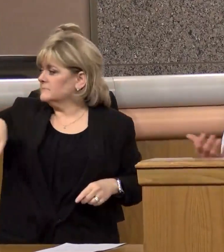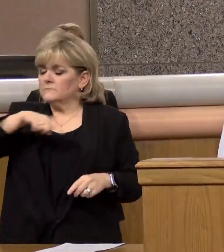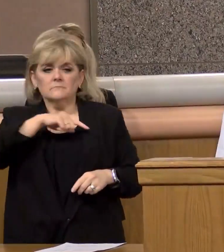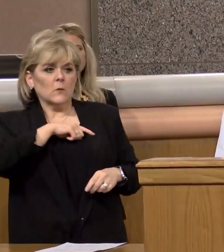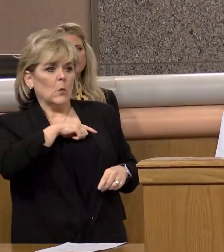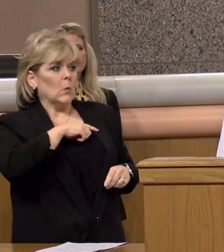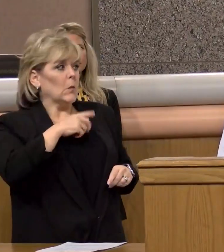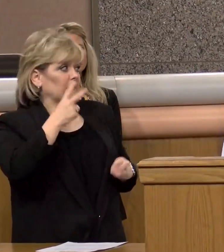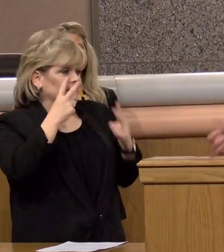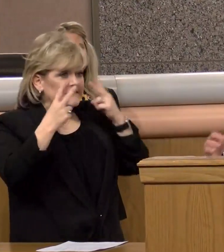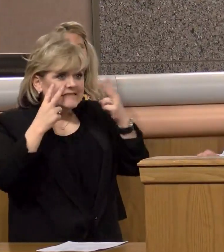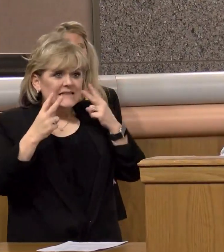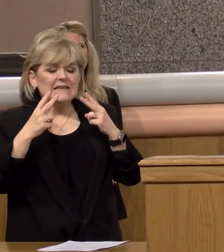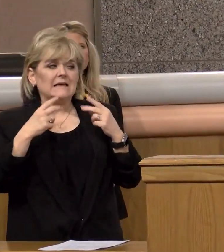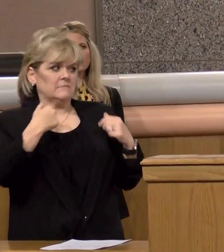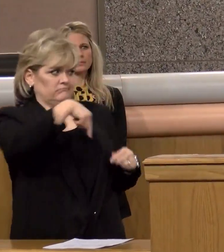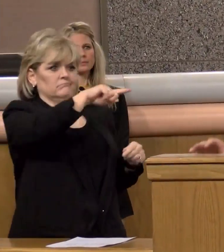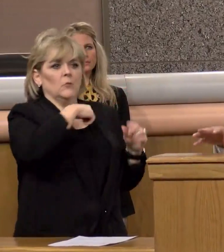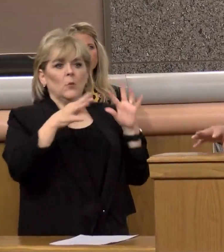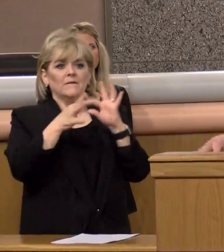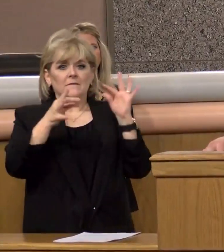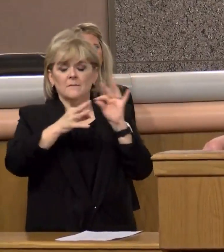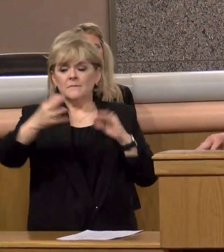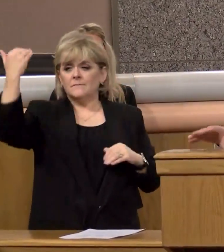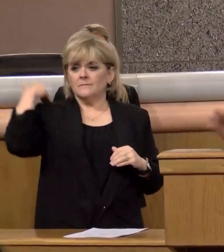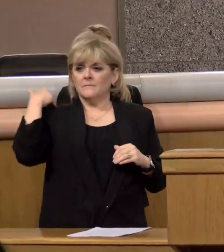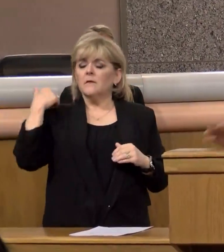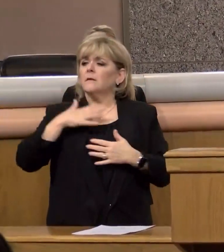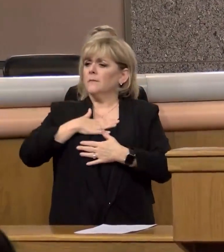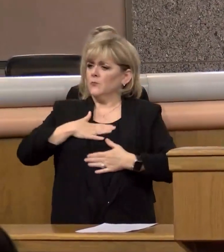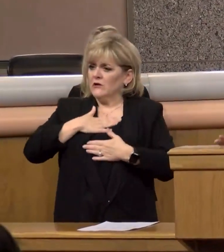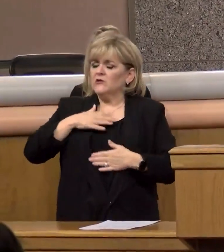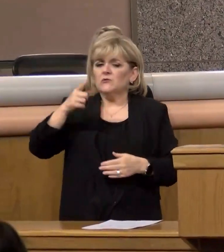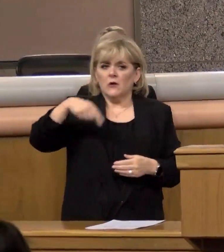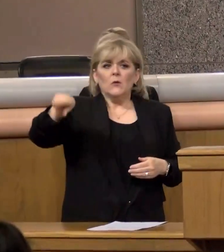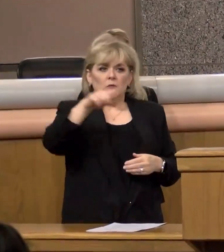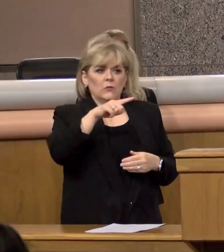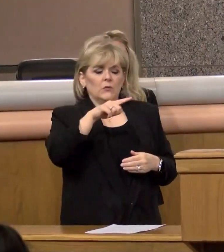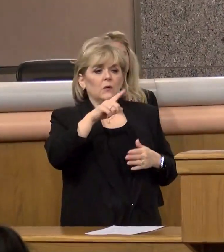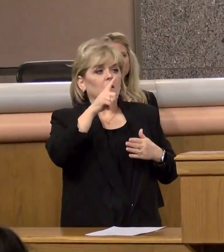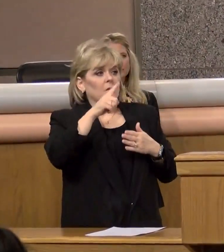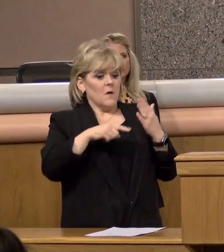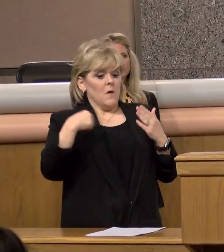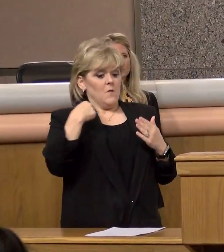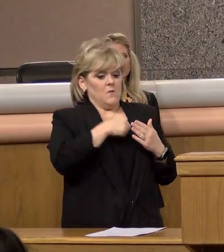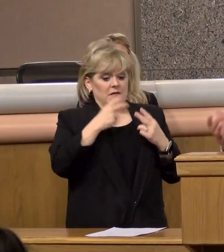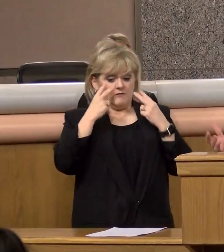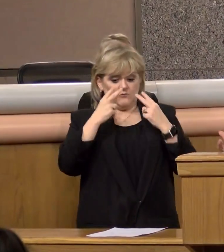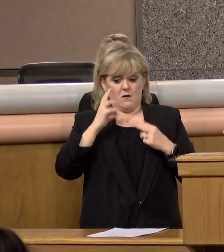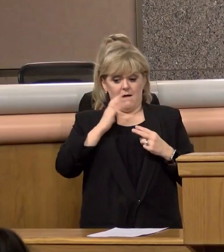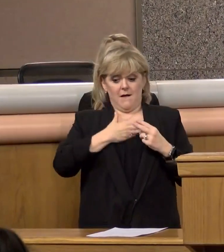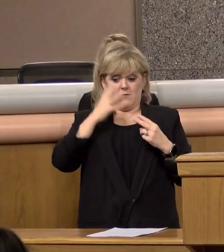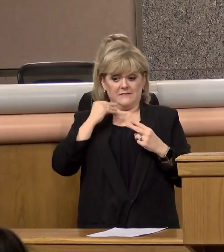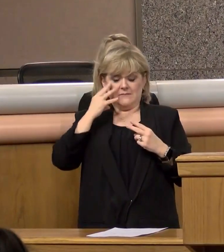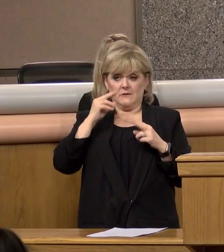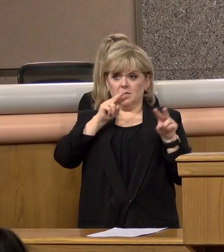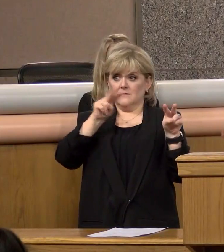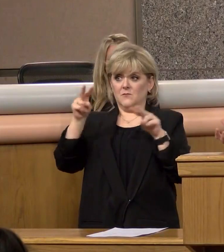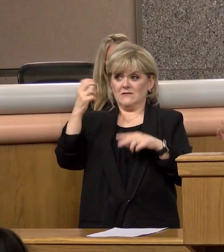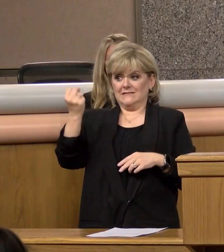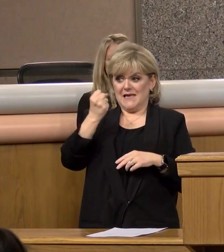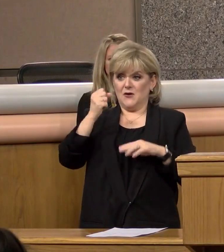today have commented in, before this meeting, about how we appreciate everybody that what we saw in our own experience out in the community this